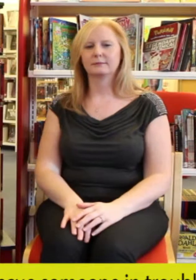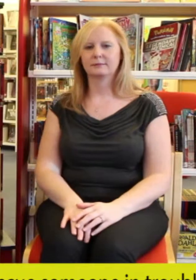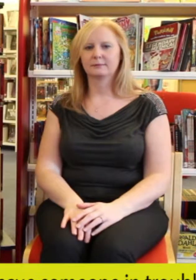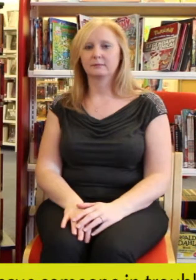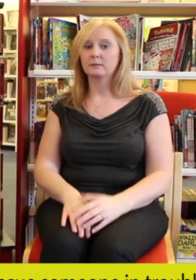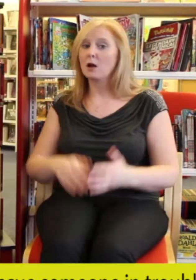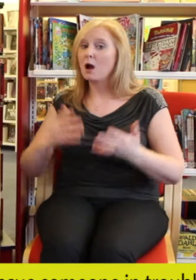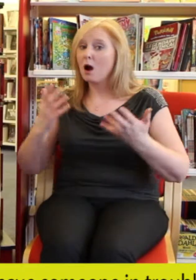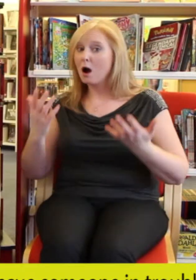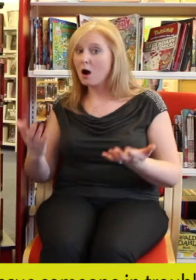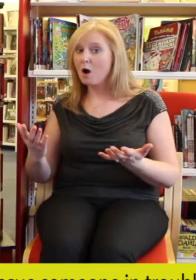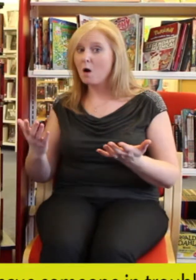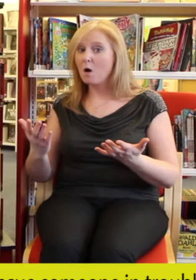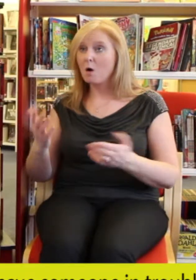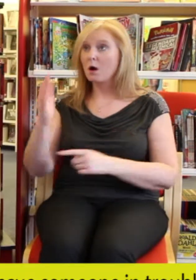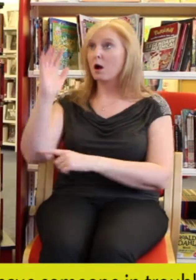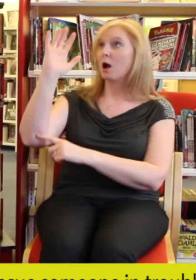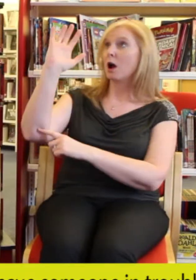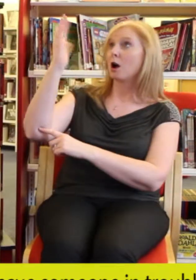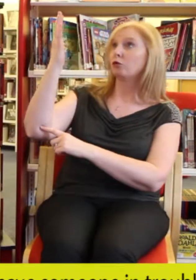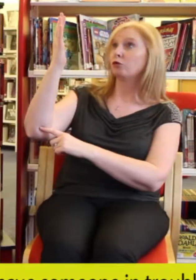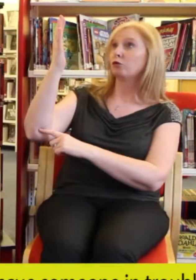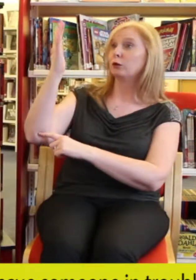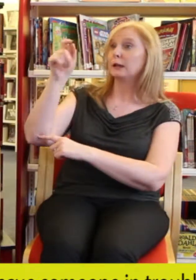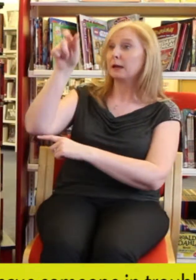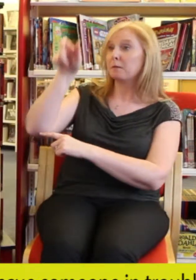Or rescue someone in trouble.